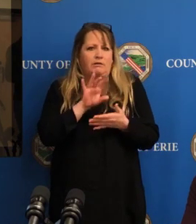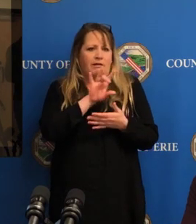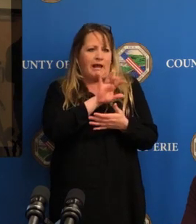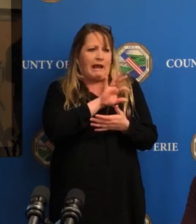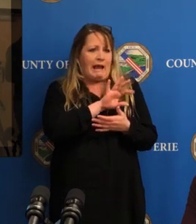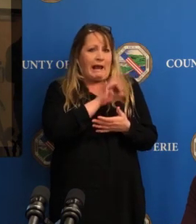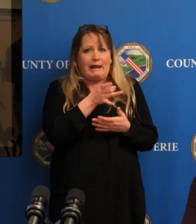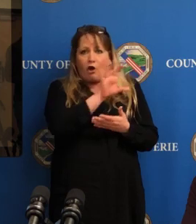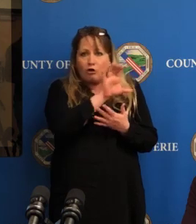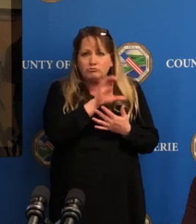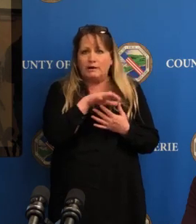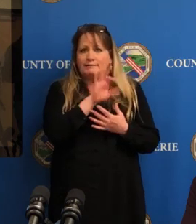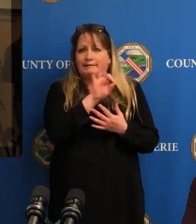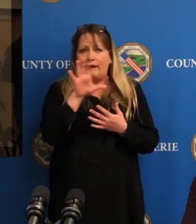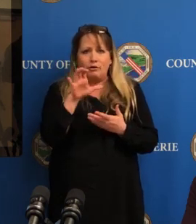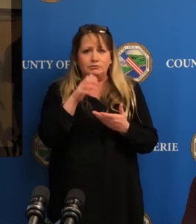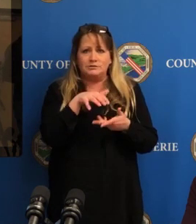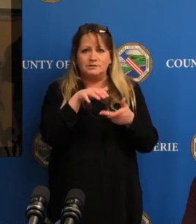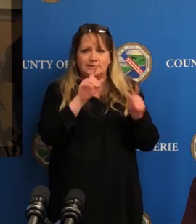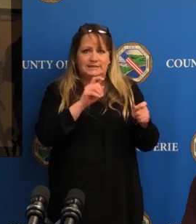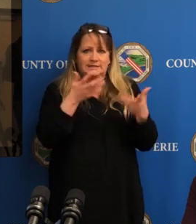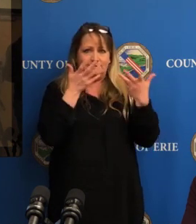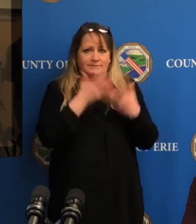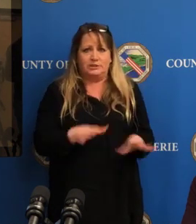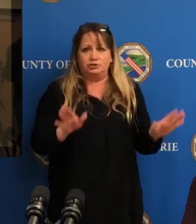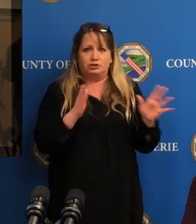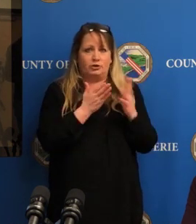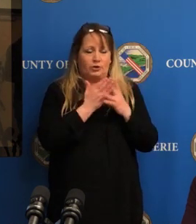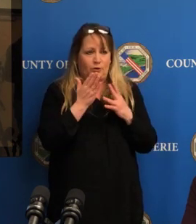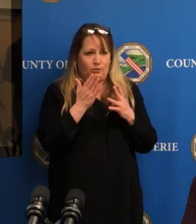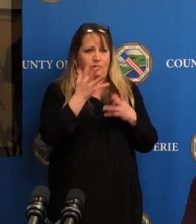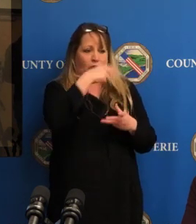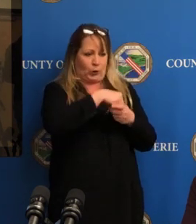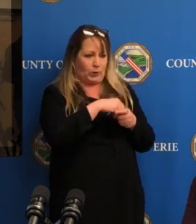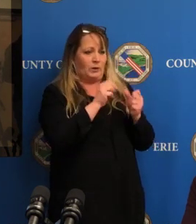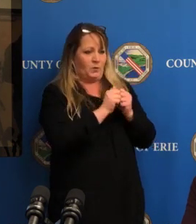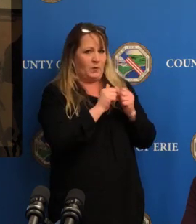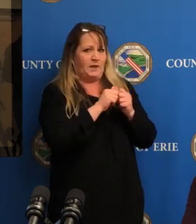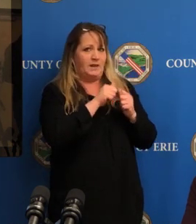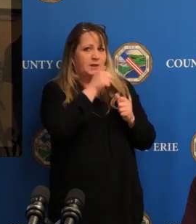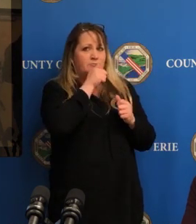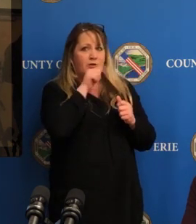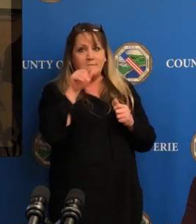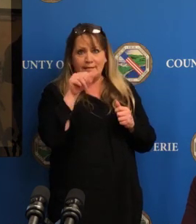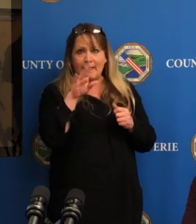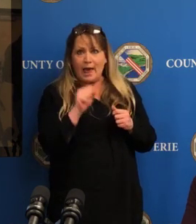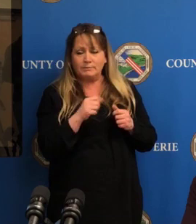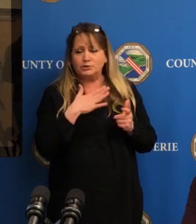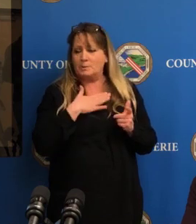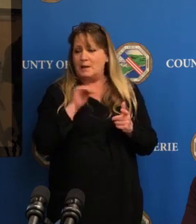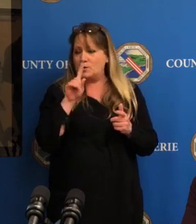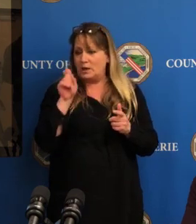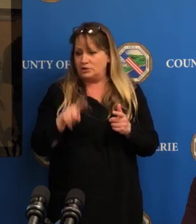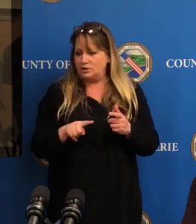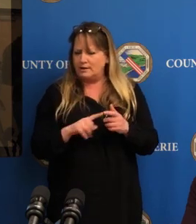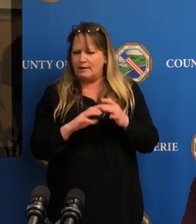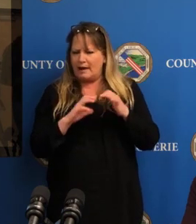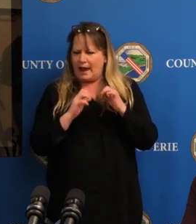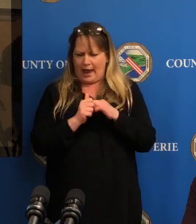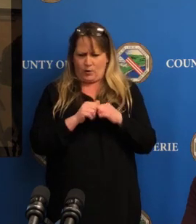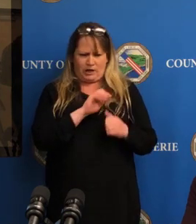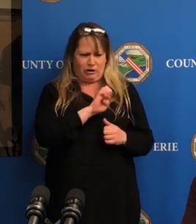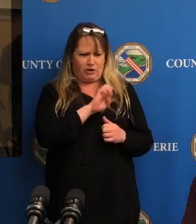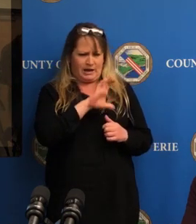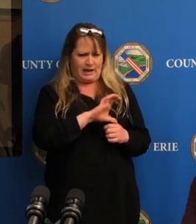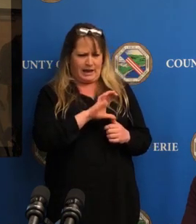even 900 tests being done with the help of private labs. So my question is, how did Erie